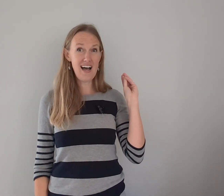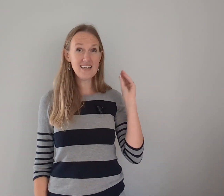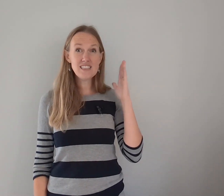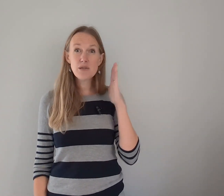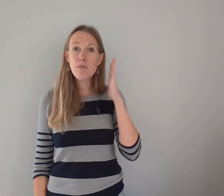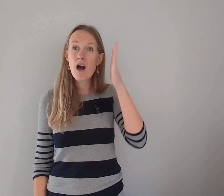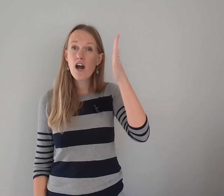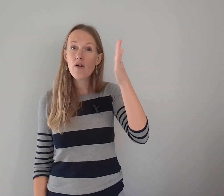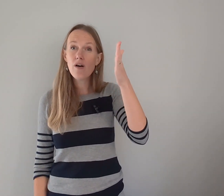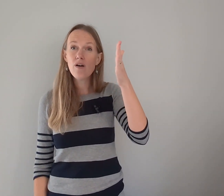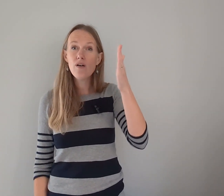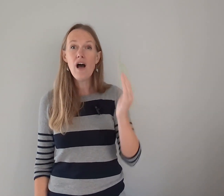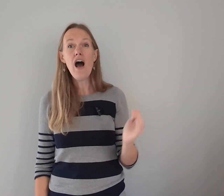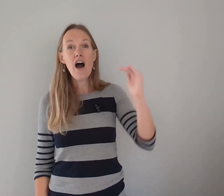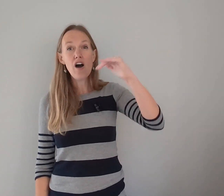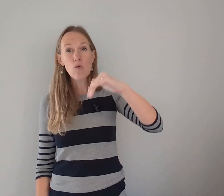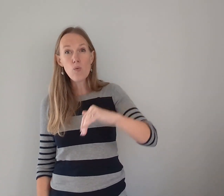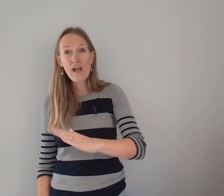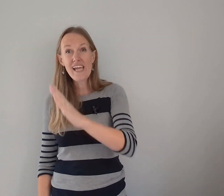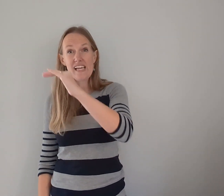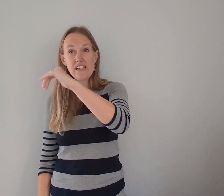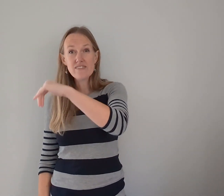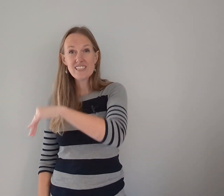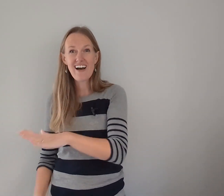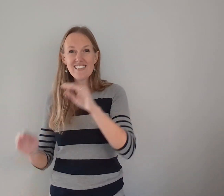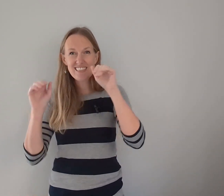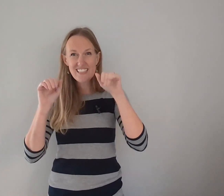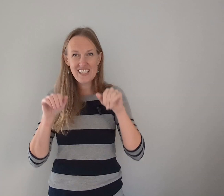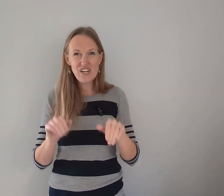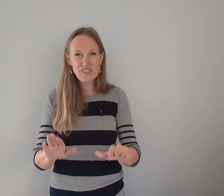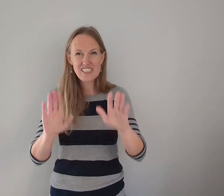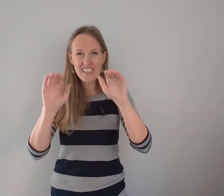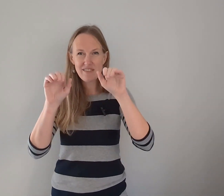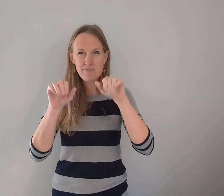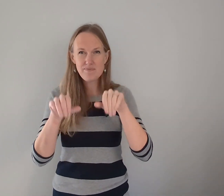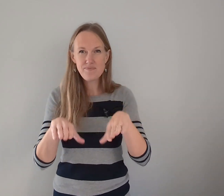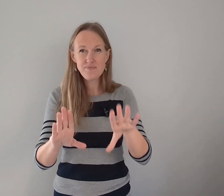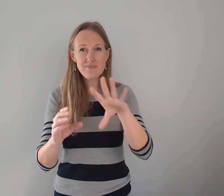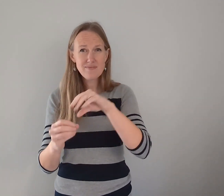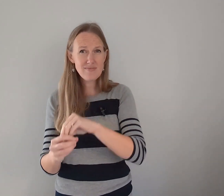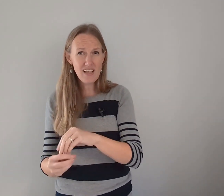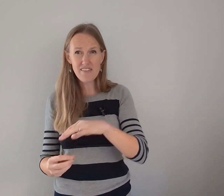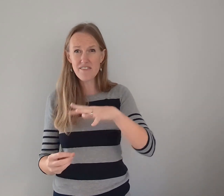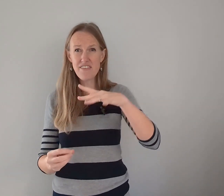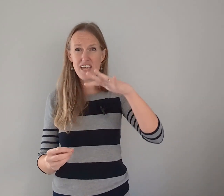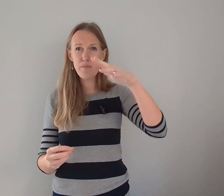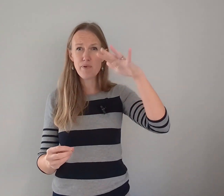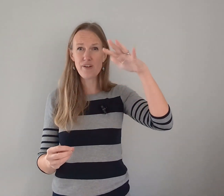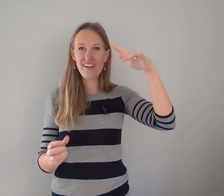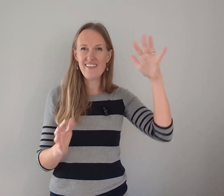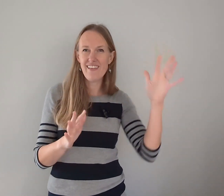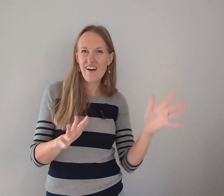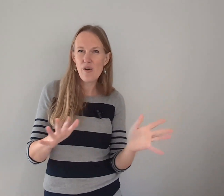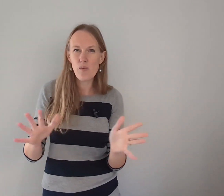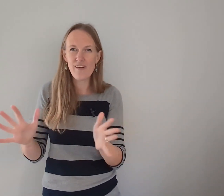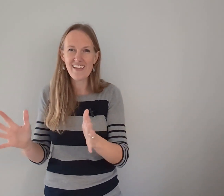gone tomorrow, a wave tossed in the ocean, a vapor in the